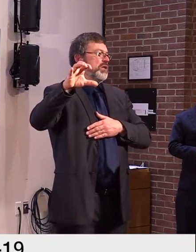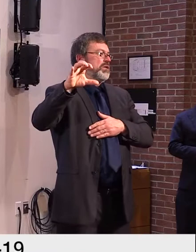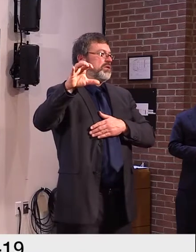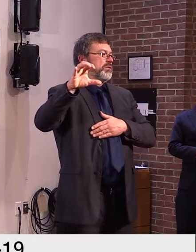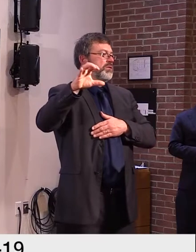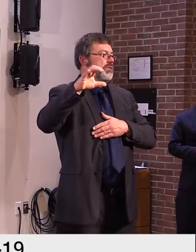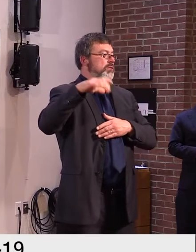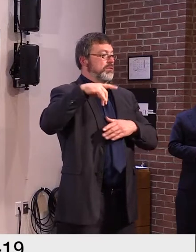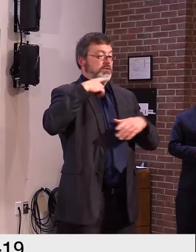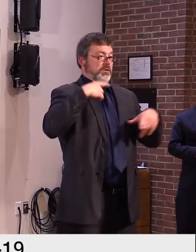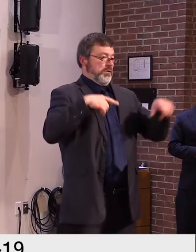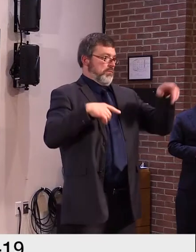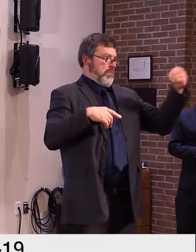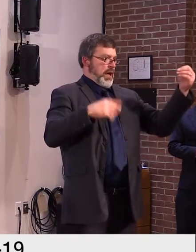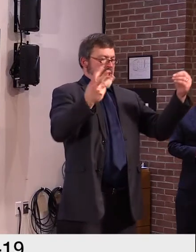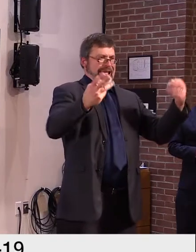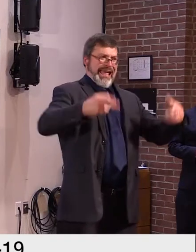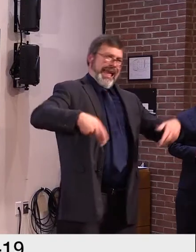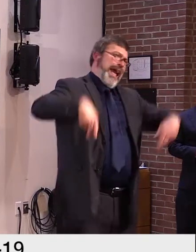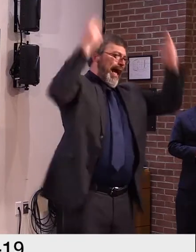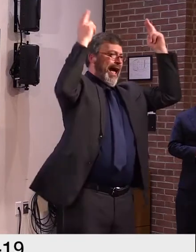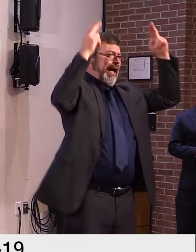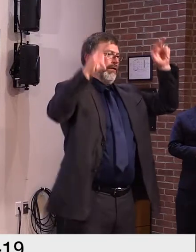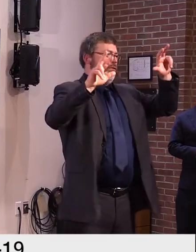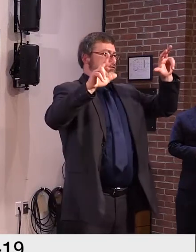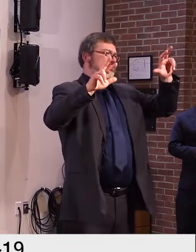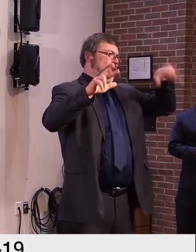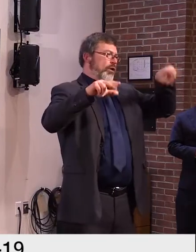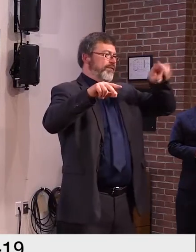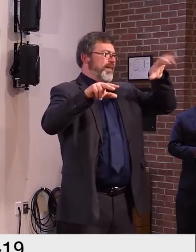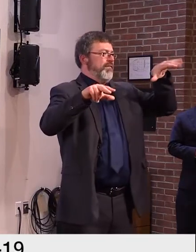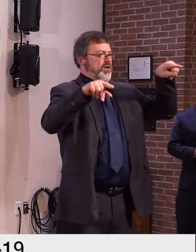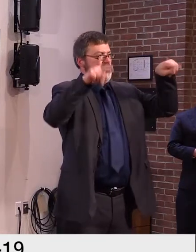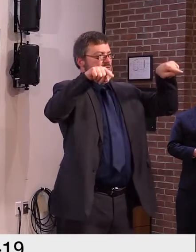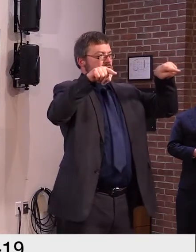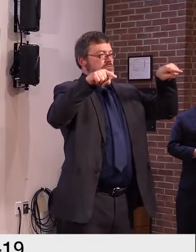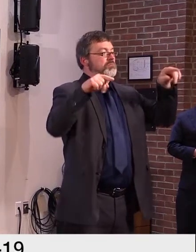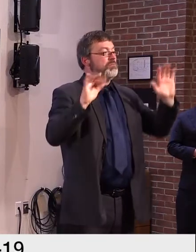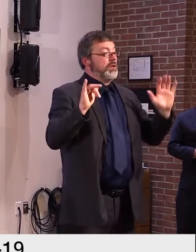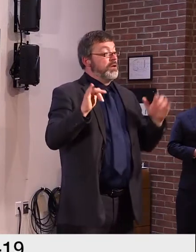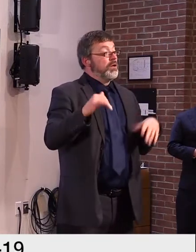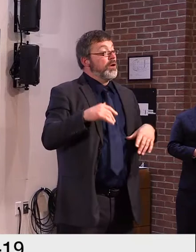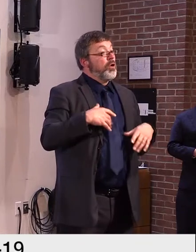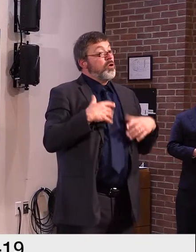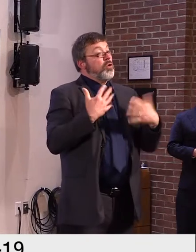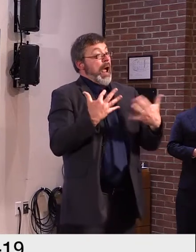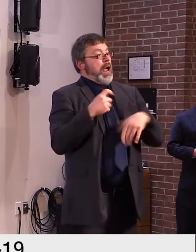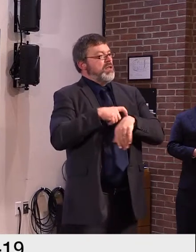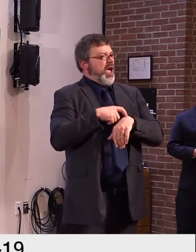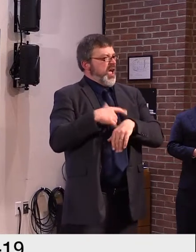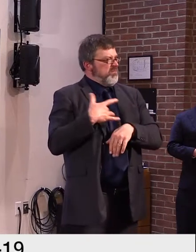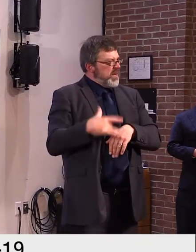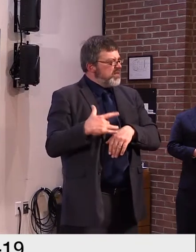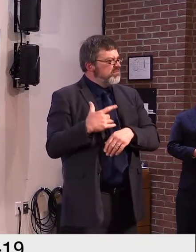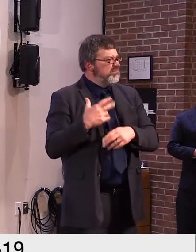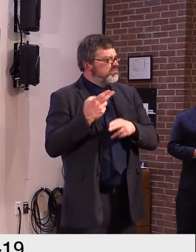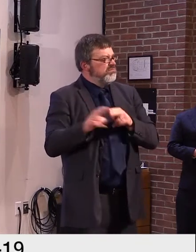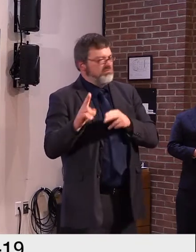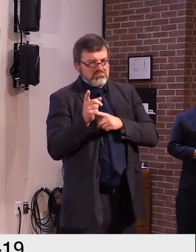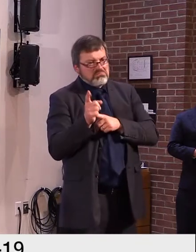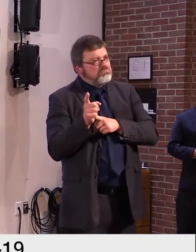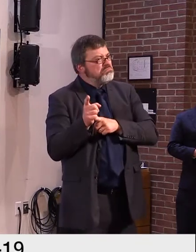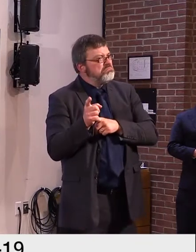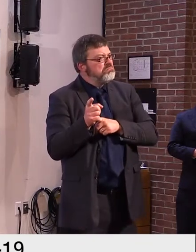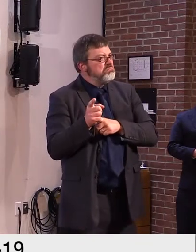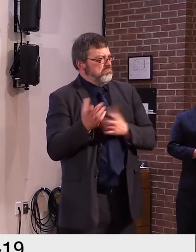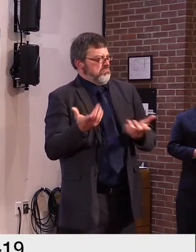my knowledge, our wait times are still under a minute in most cases. That being said, we did stand